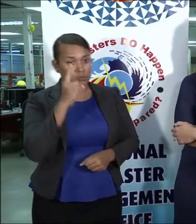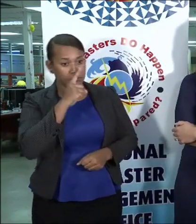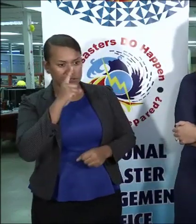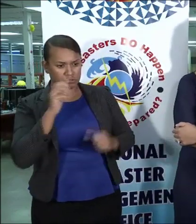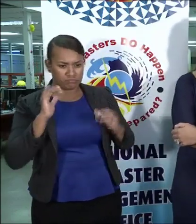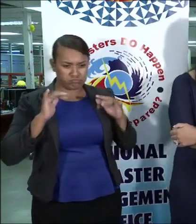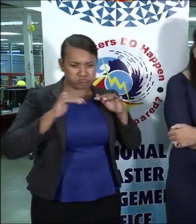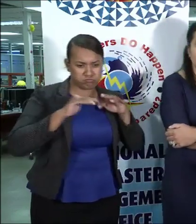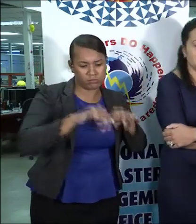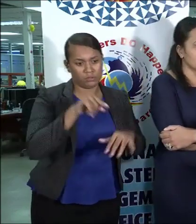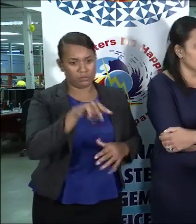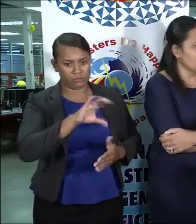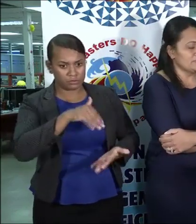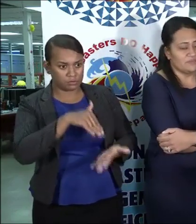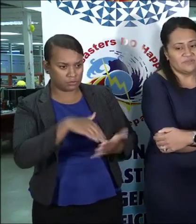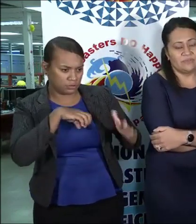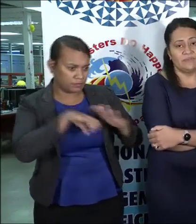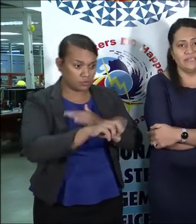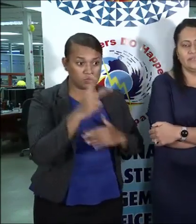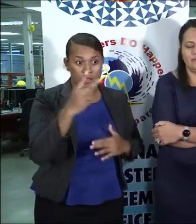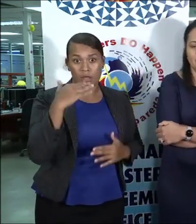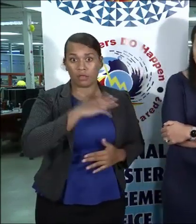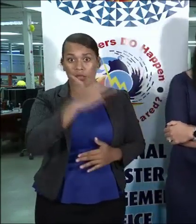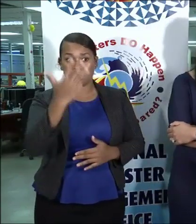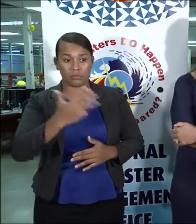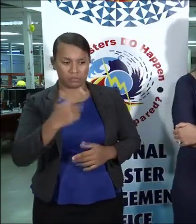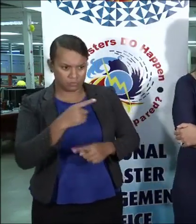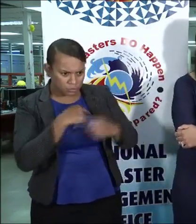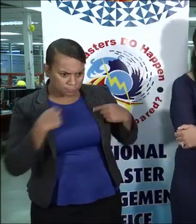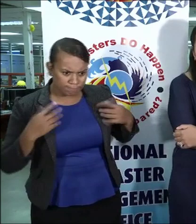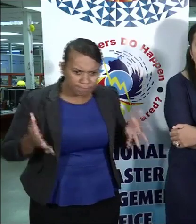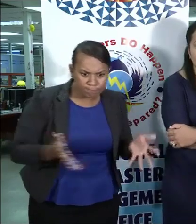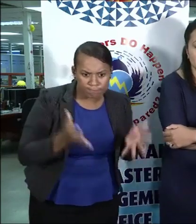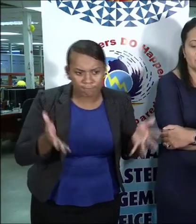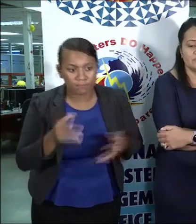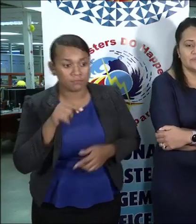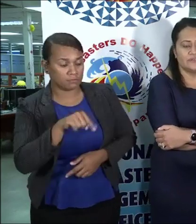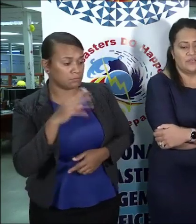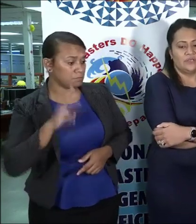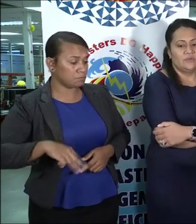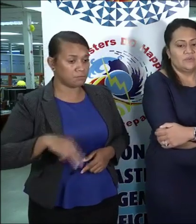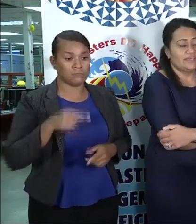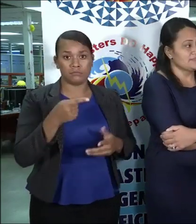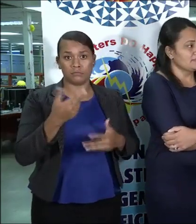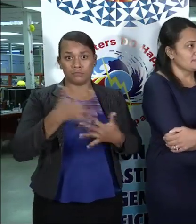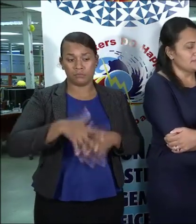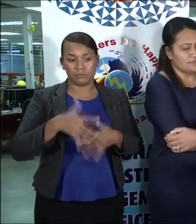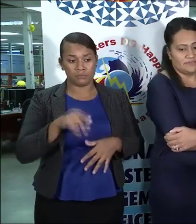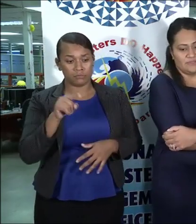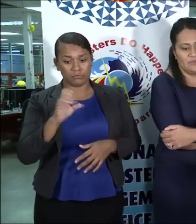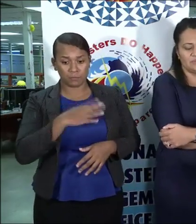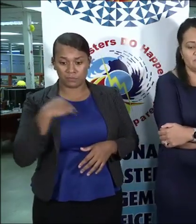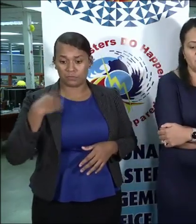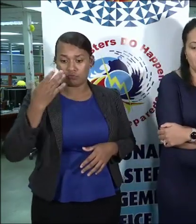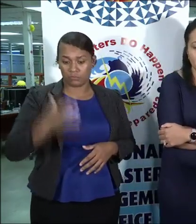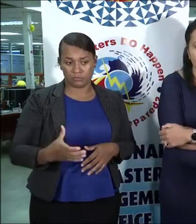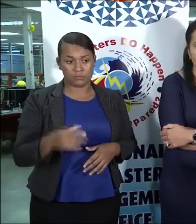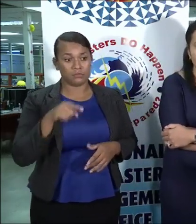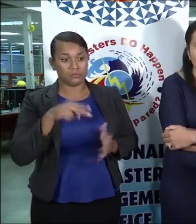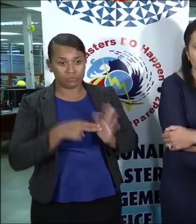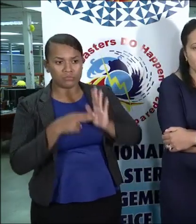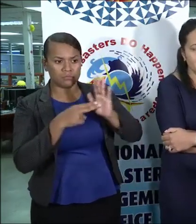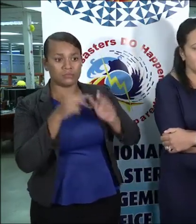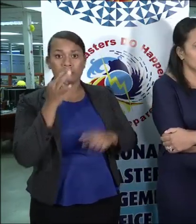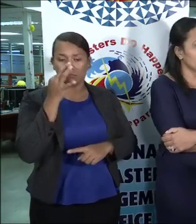119. Just urging the members of the public, the request from the Commissioner Northern, we ask that the members of the public